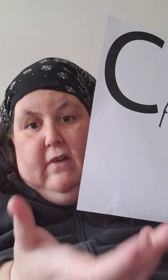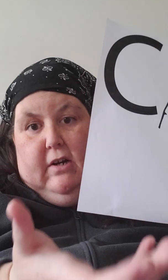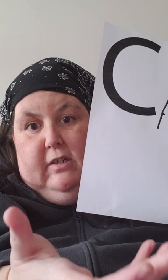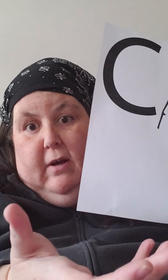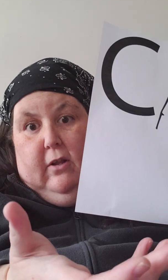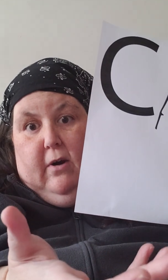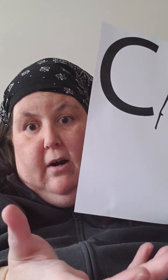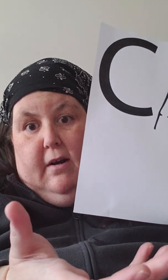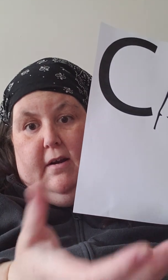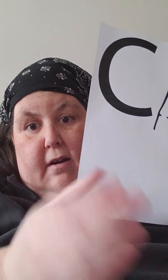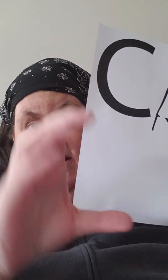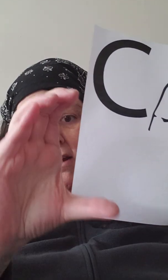finger spell a word.